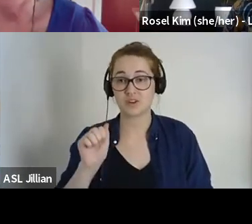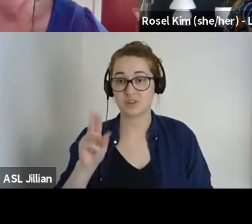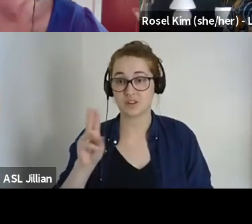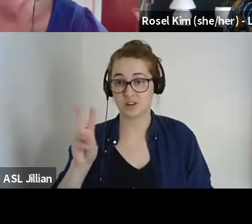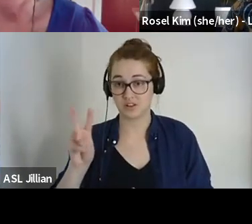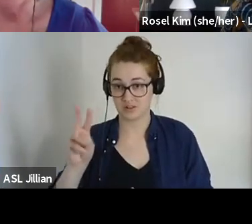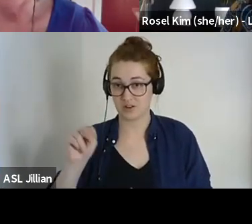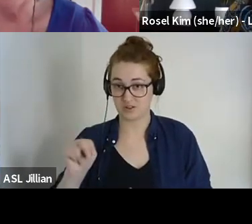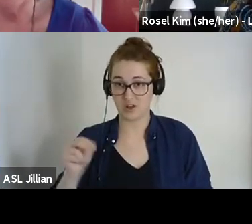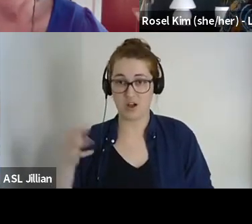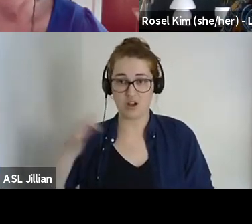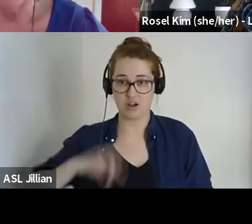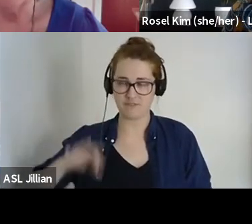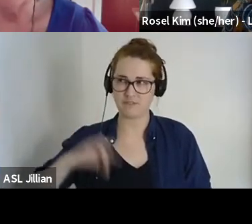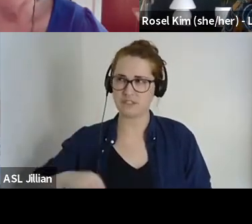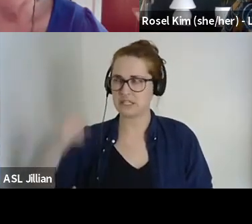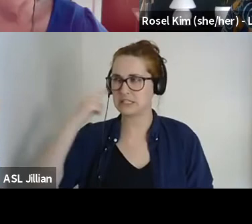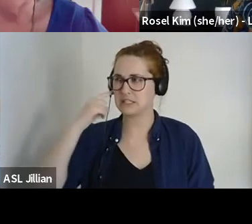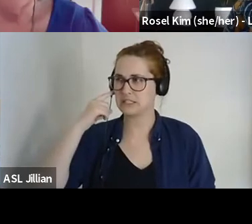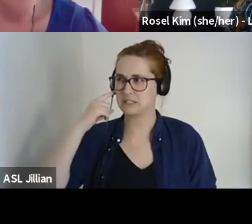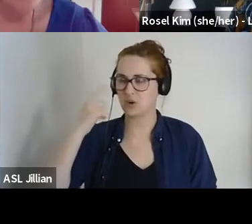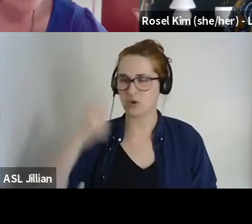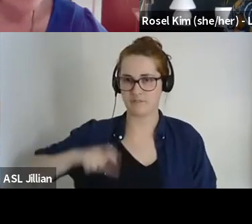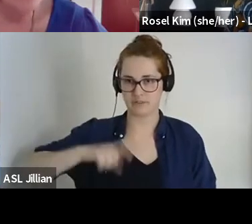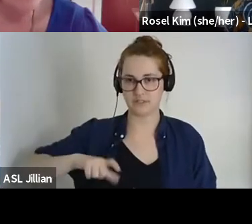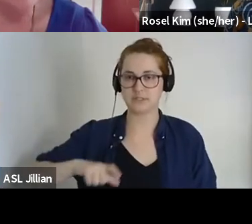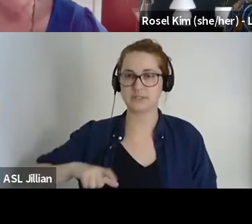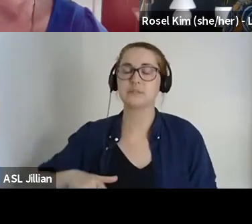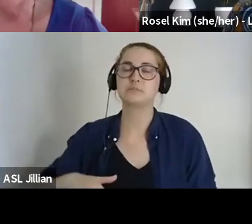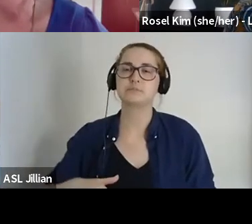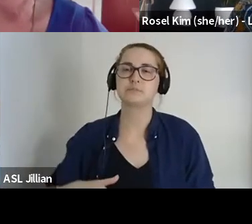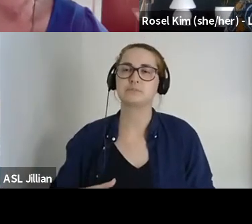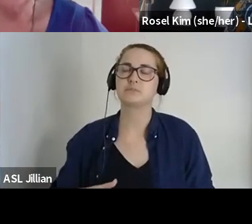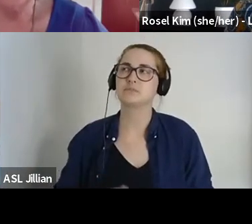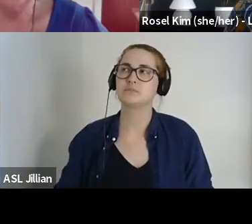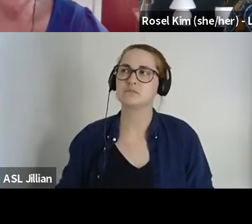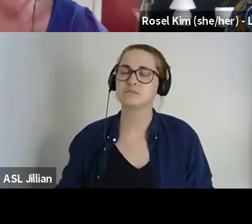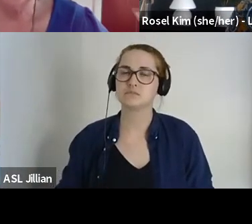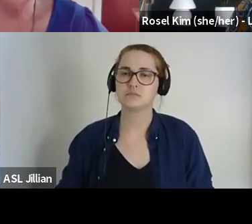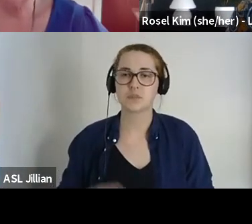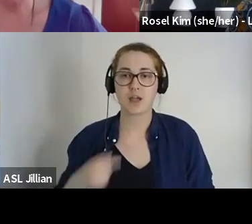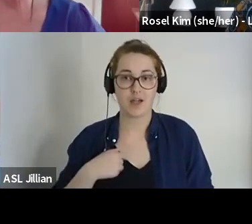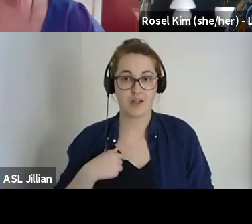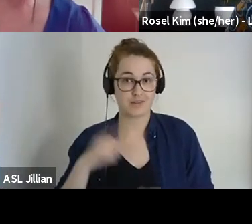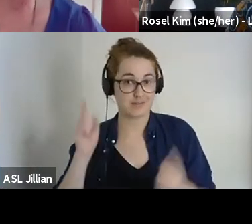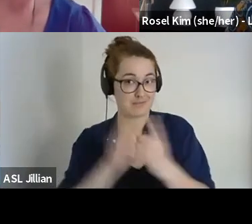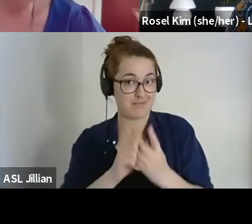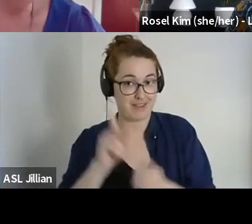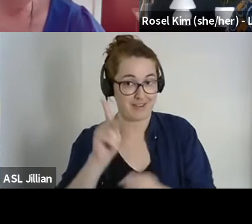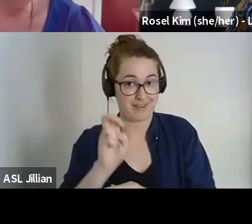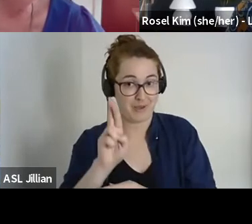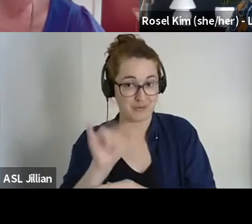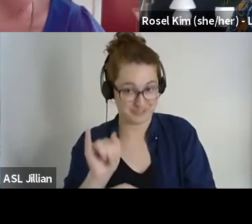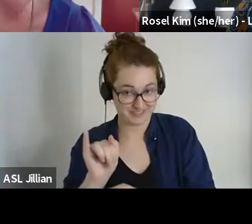conference, I believe it was early, I actually can't remember, but it was at the Dawn conference that I met Carrie.